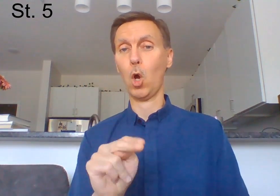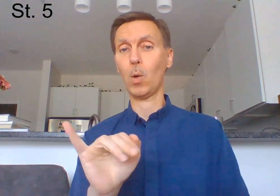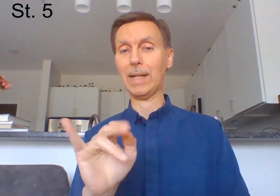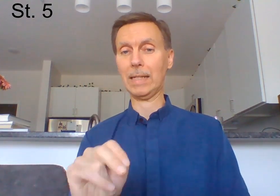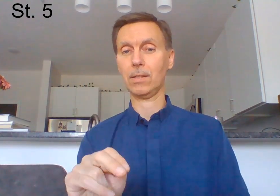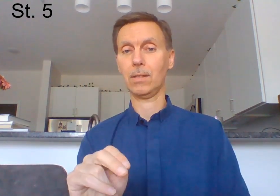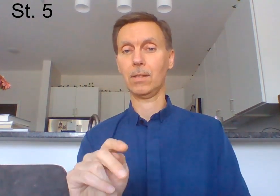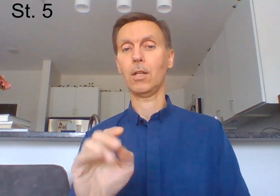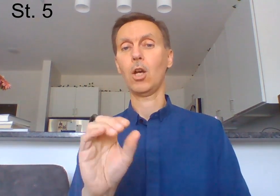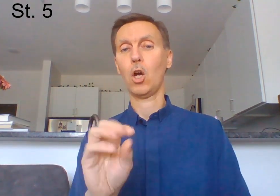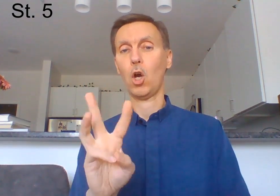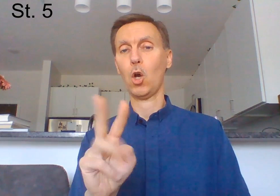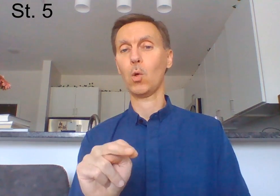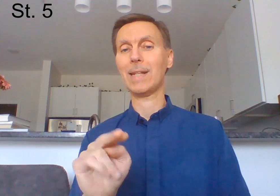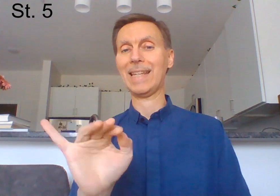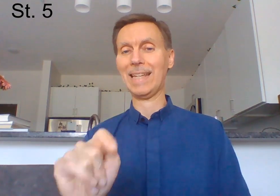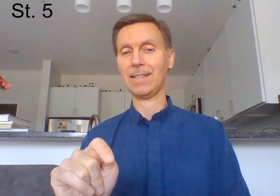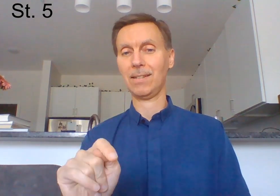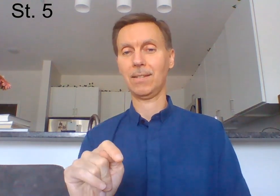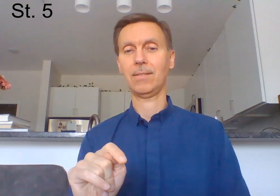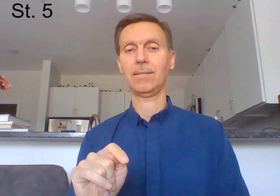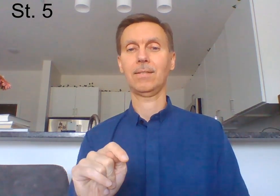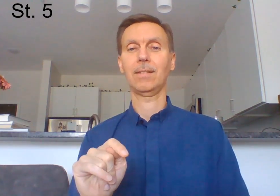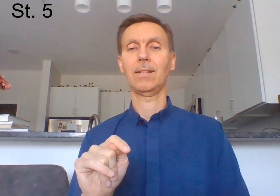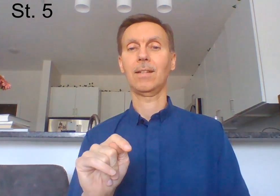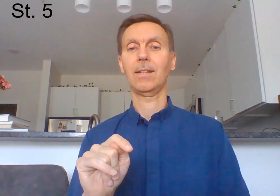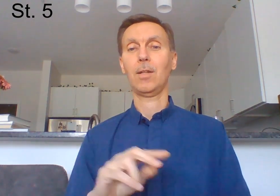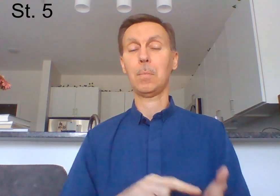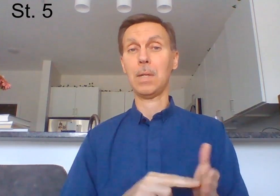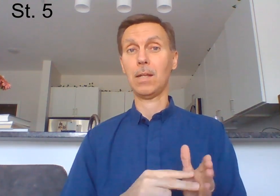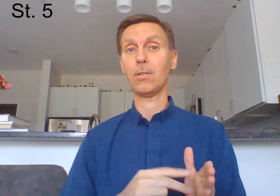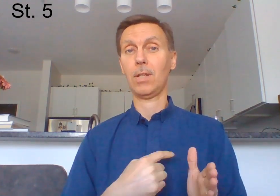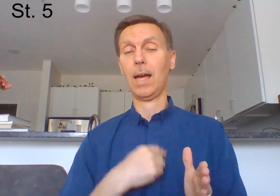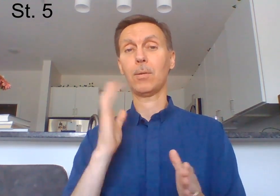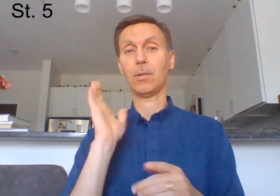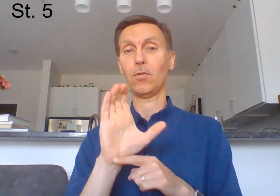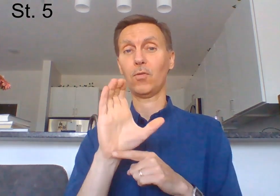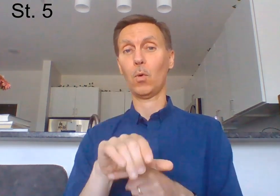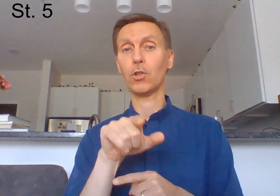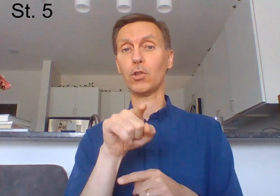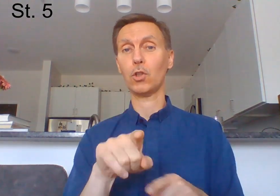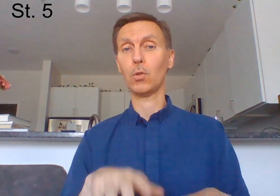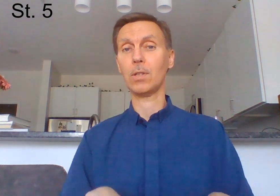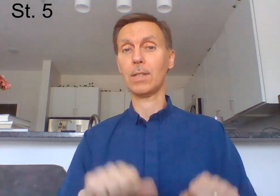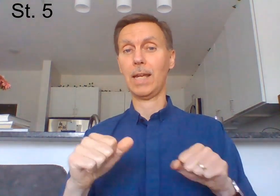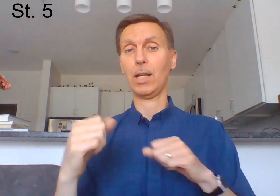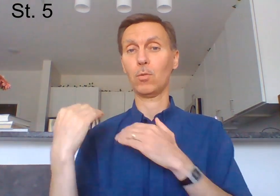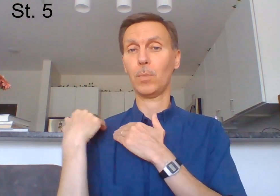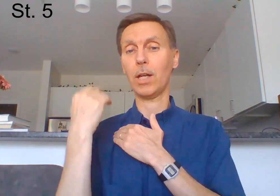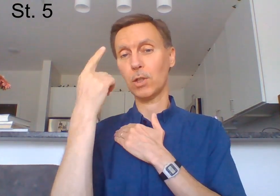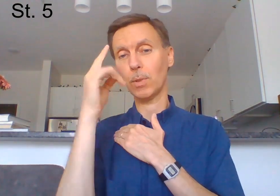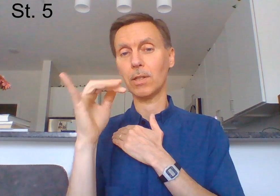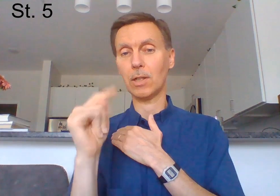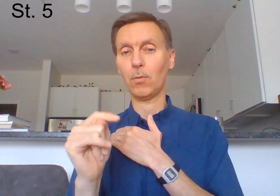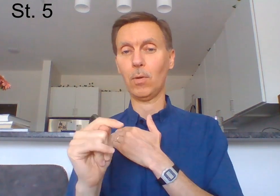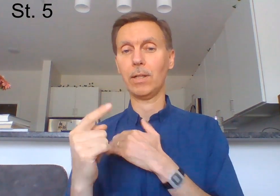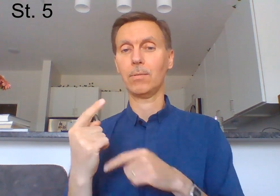own it. Own it means I'm going to force you to take responsibility for it,